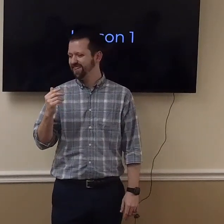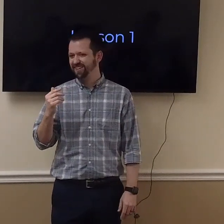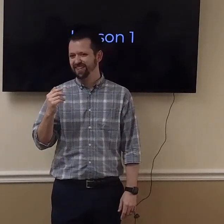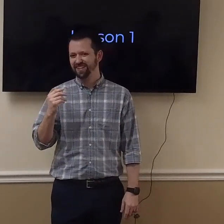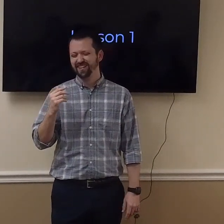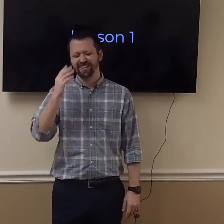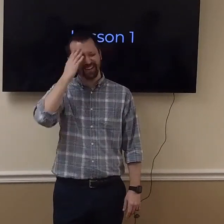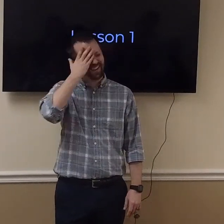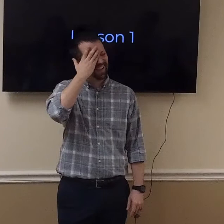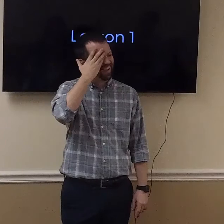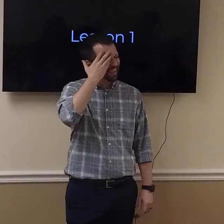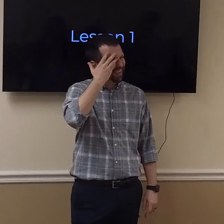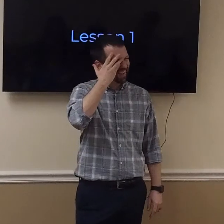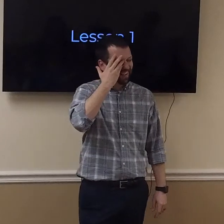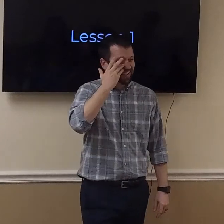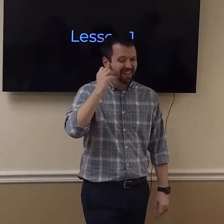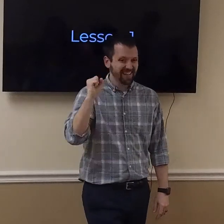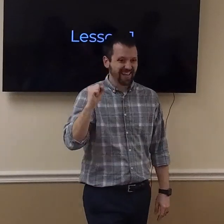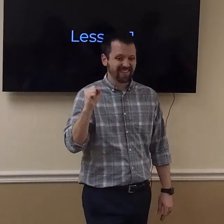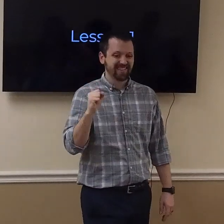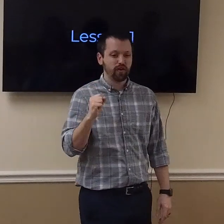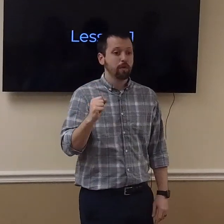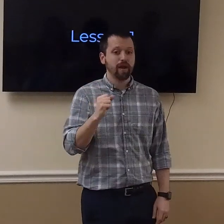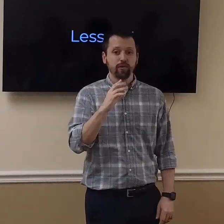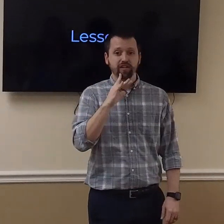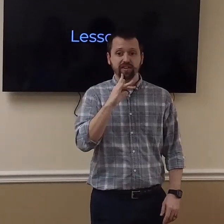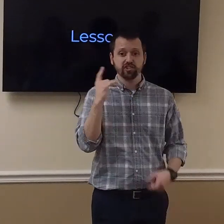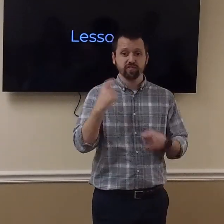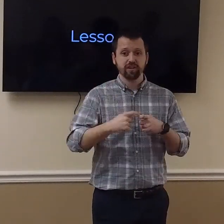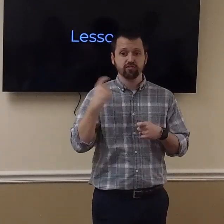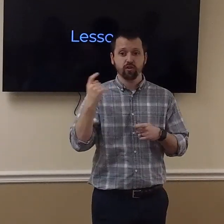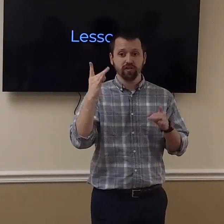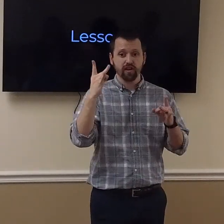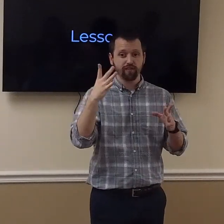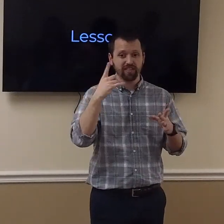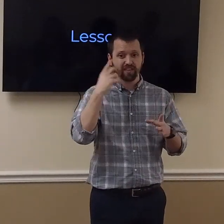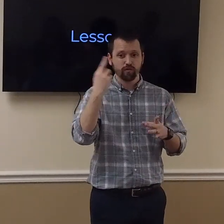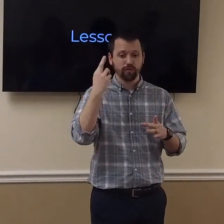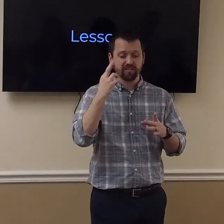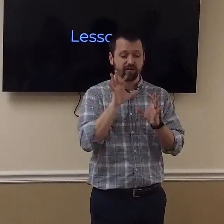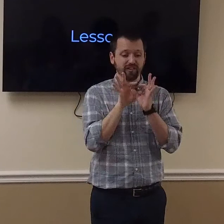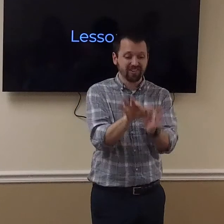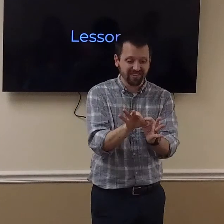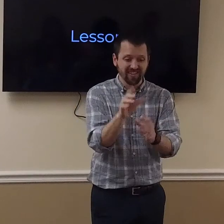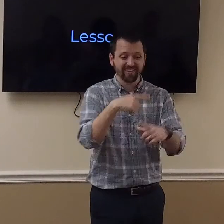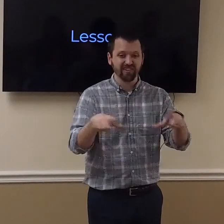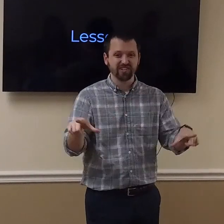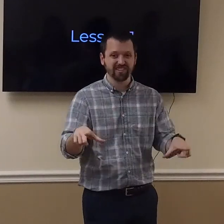mate, anything. Yes, so my pronunciation of Spanish is always awful. I think that's one reason I really took to sign language, because